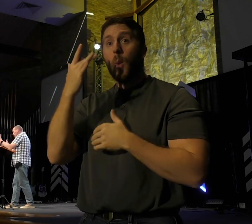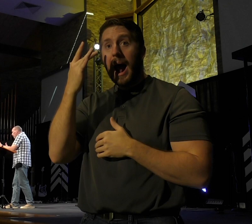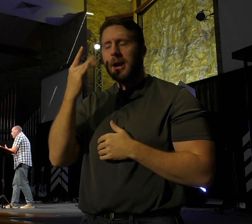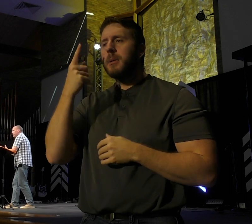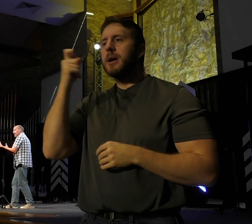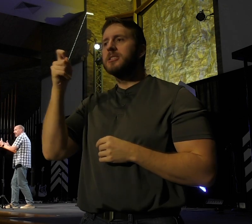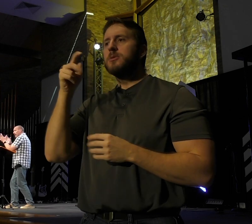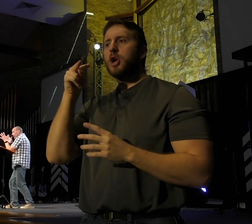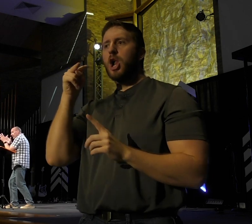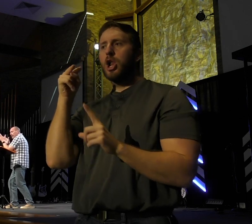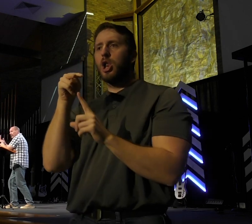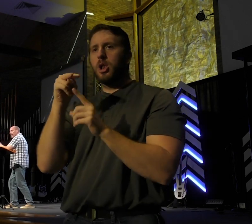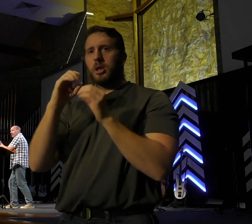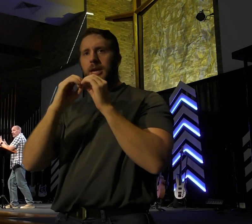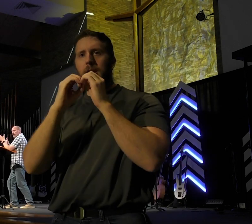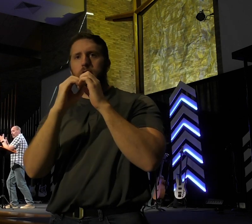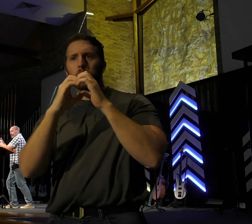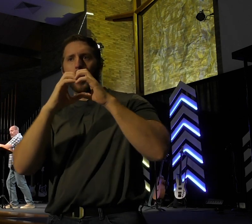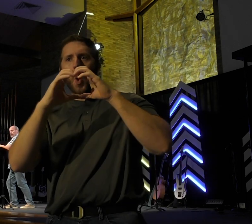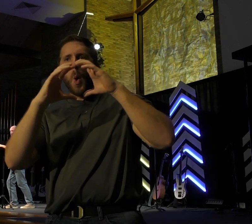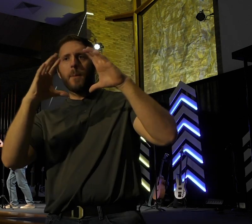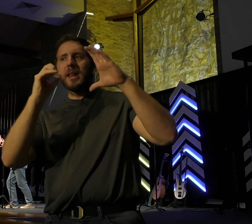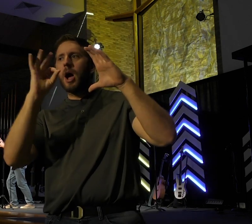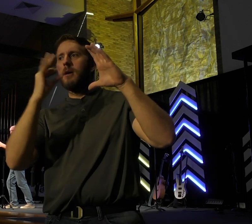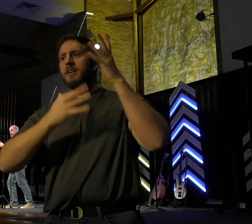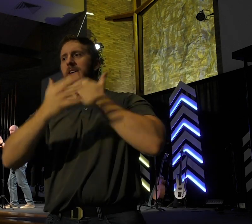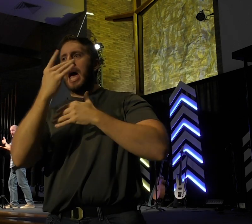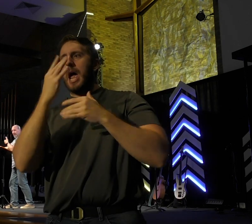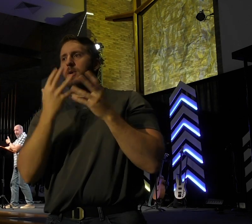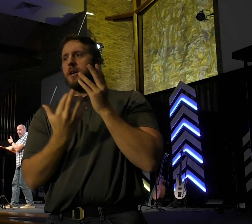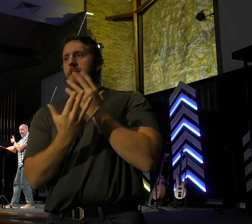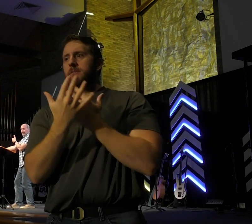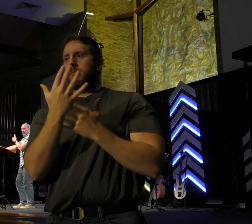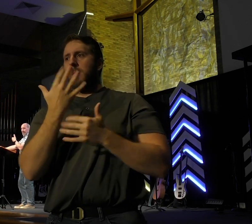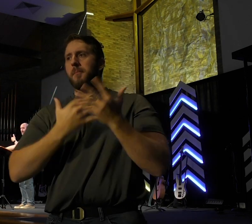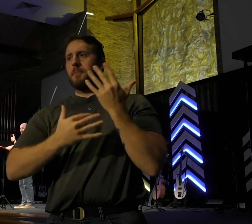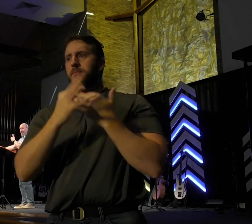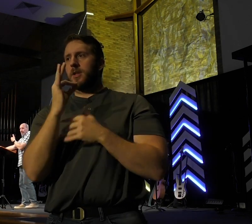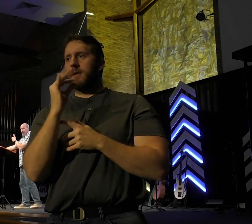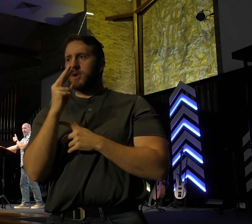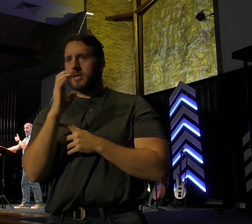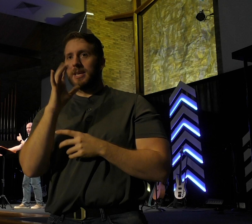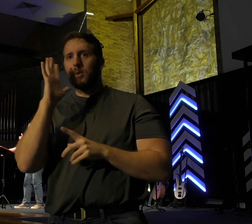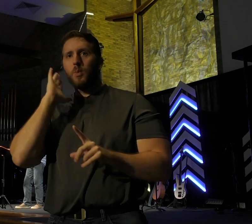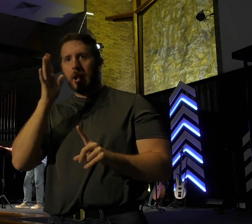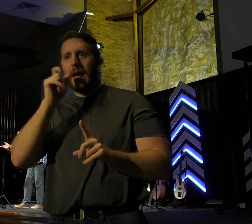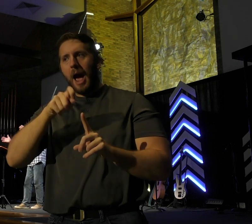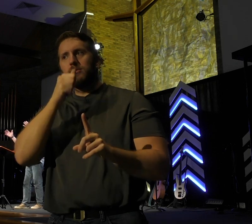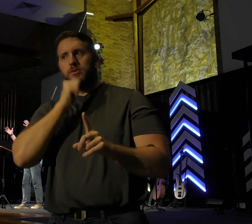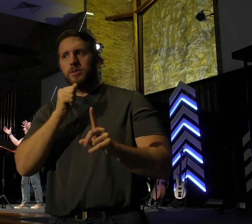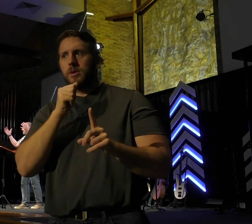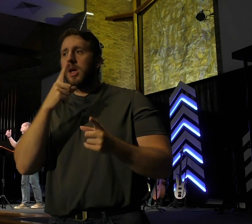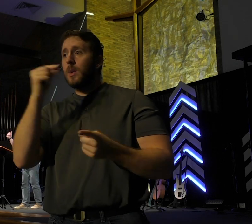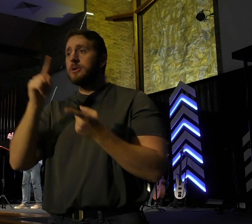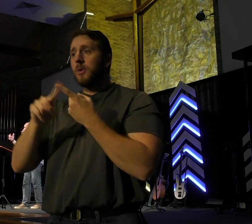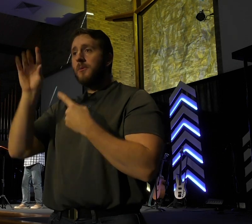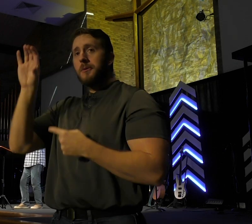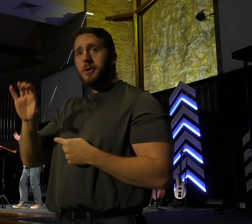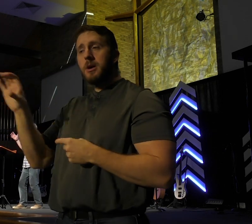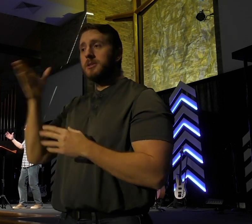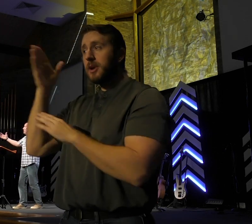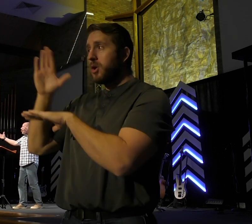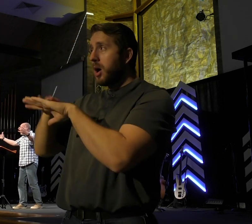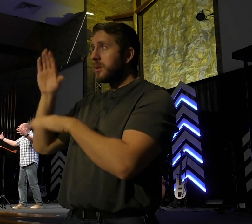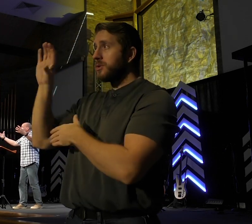into the opening of the fiery furnace that he was going to have to go into. And he went to the cross, and there at the cross,